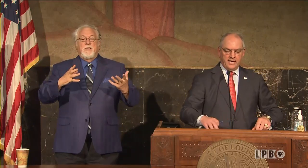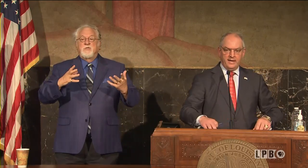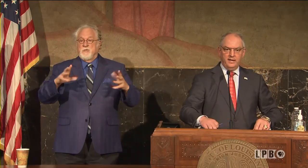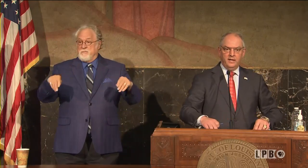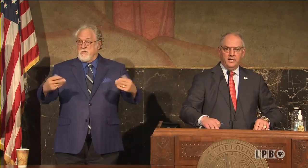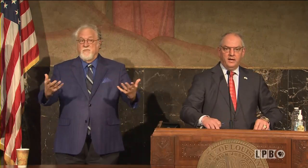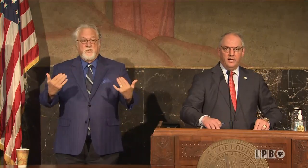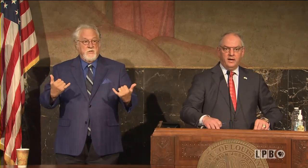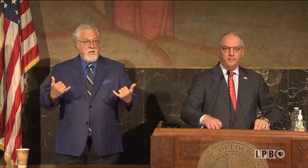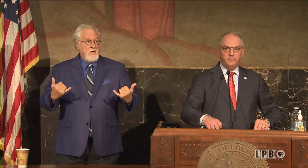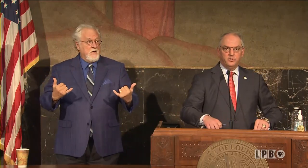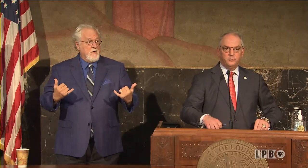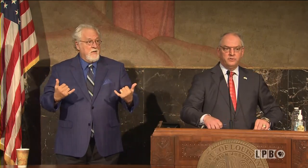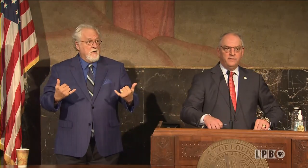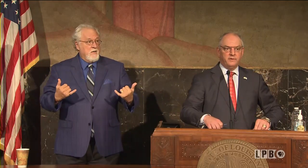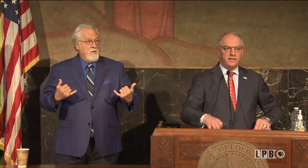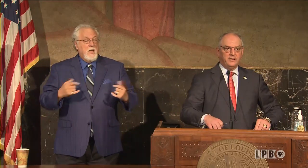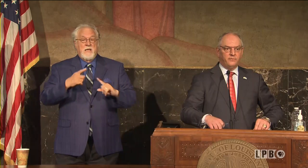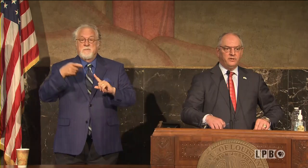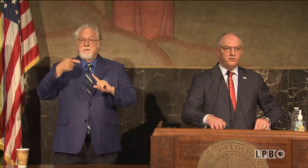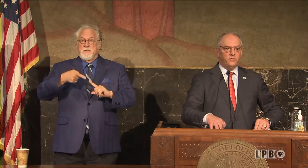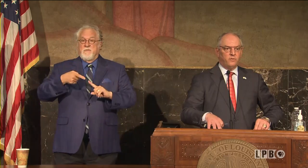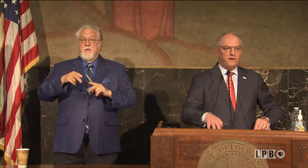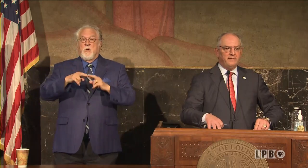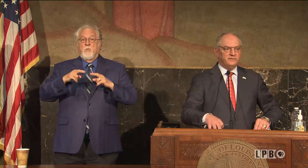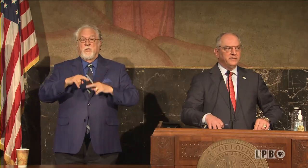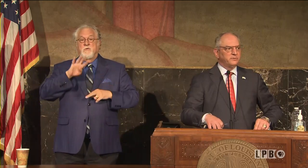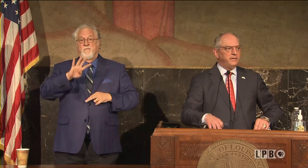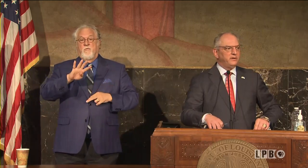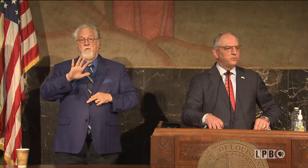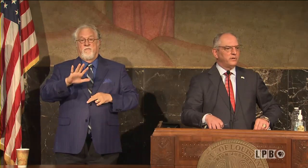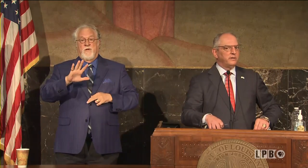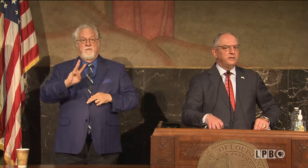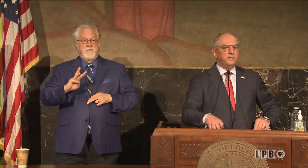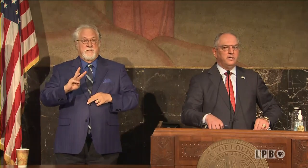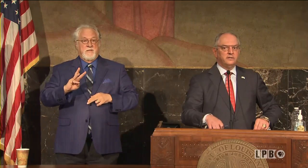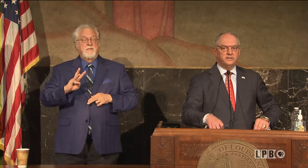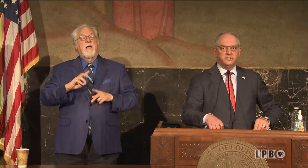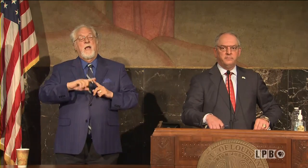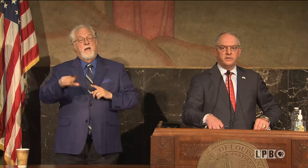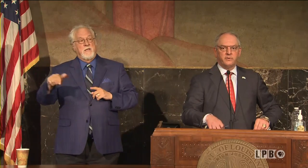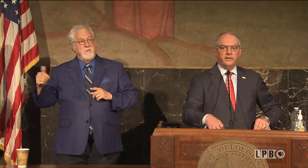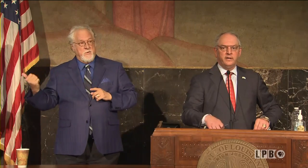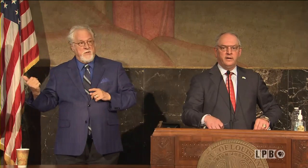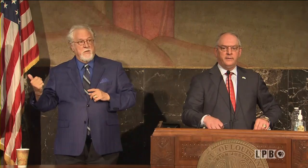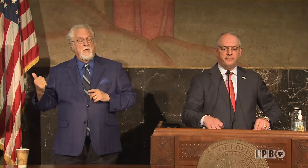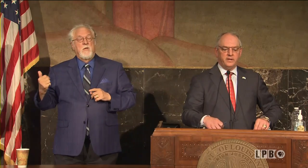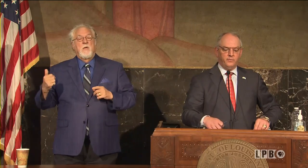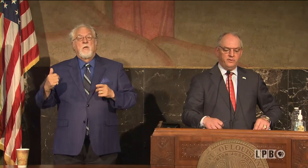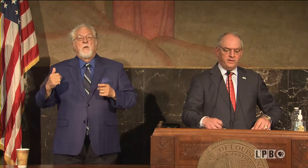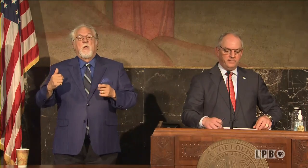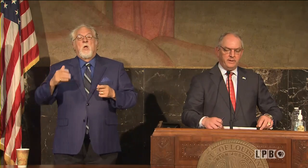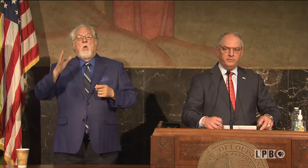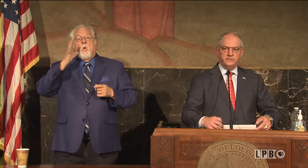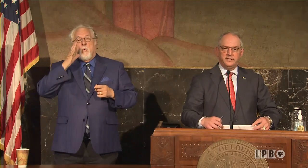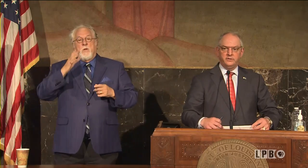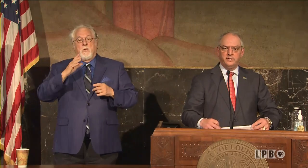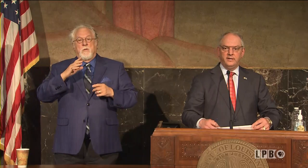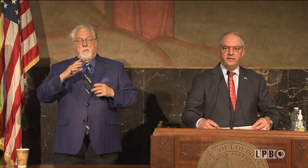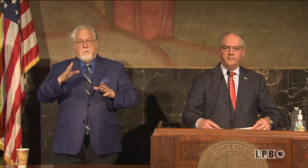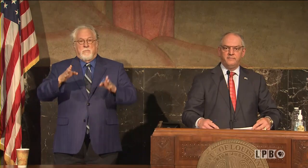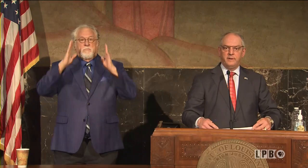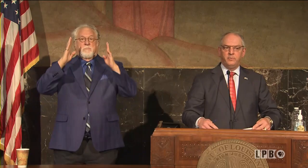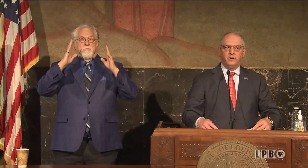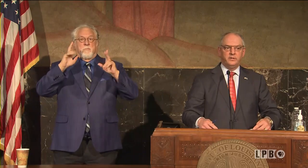provided today, specifically in regions 4, 5, and 6, but elsewhere, to some degree, will get people's